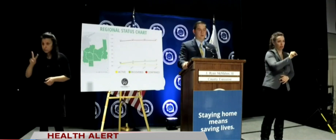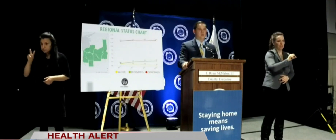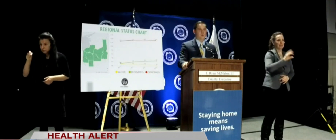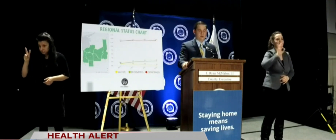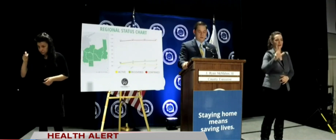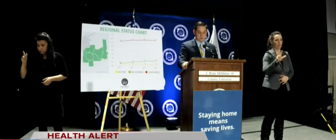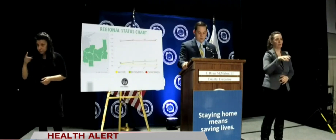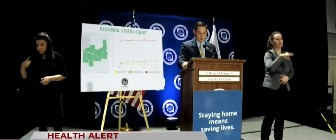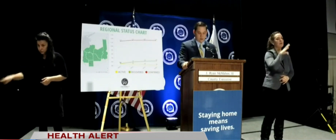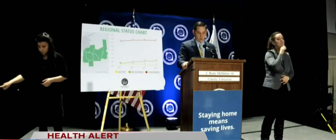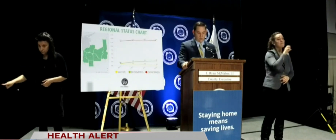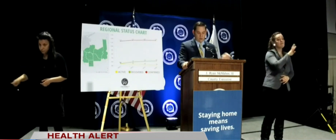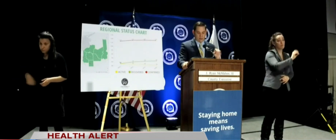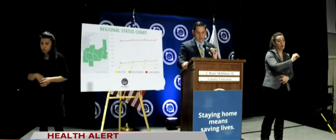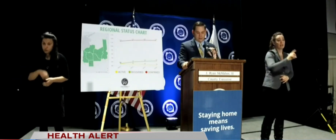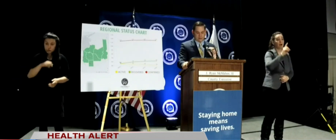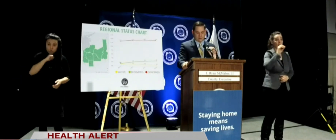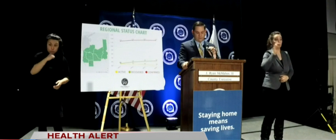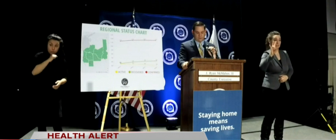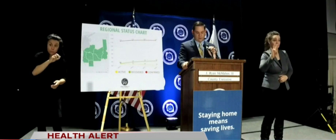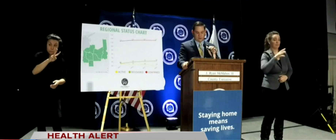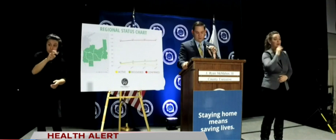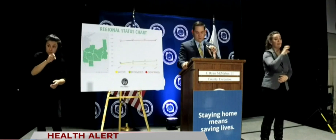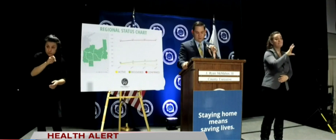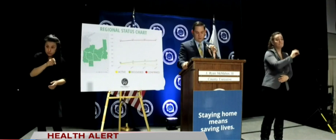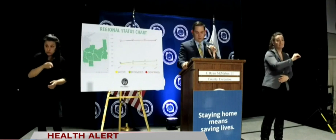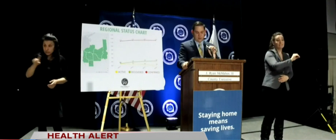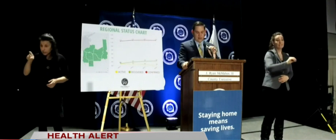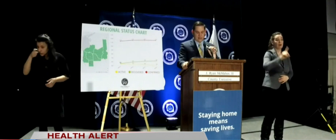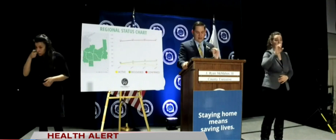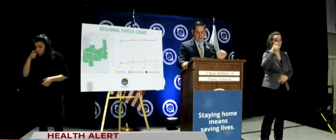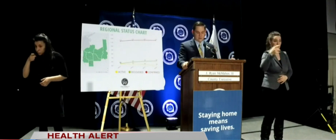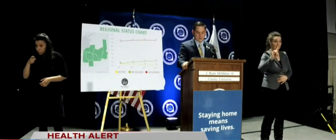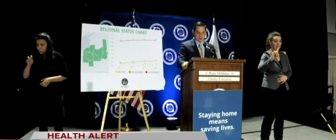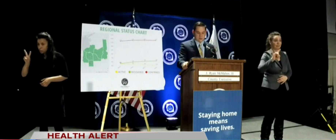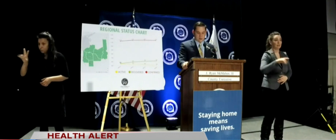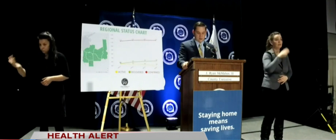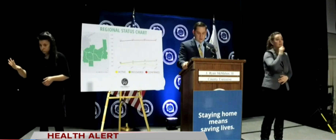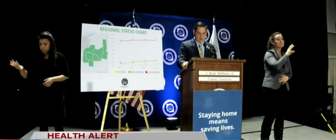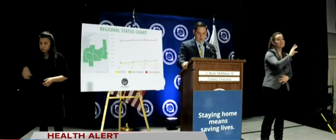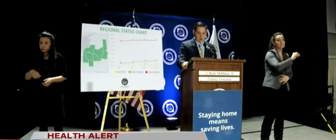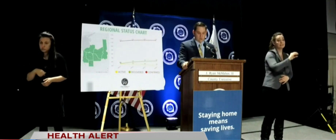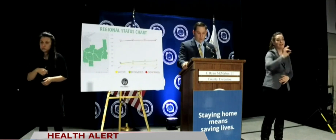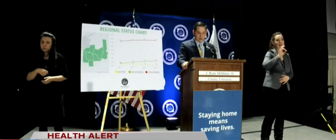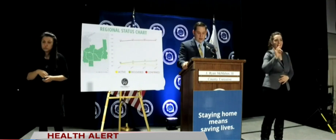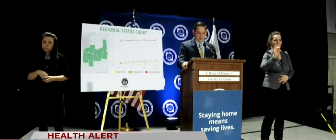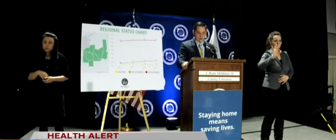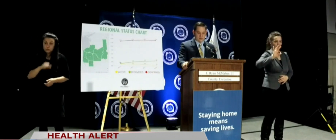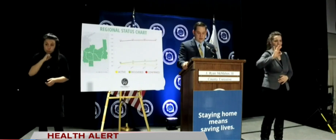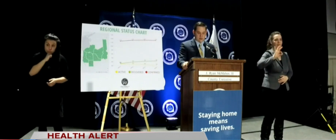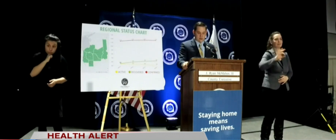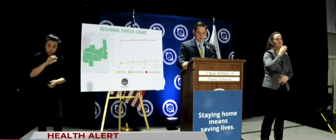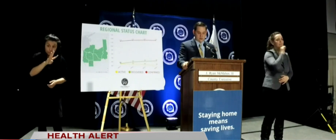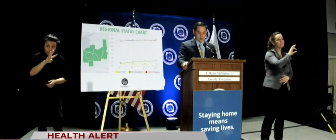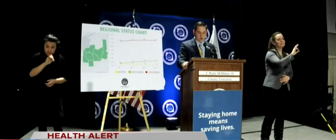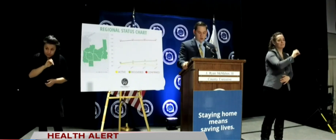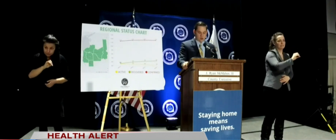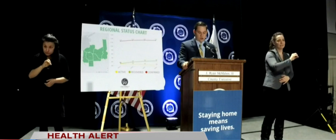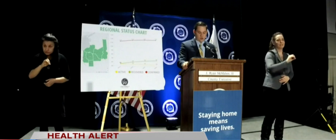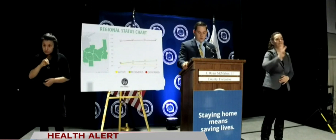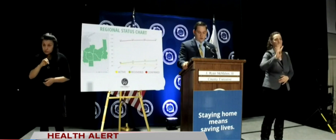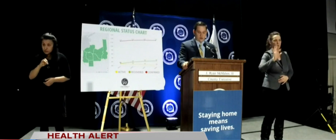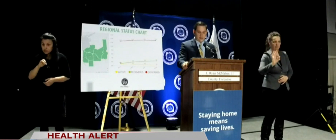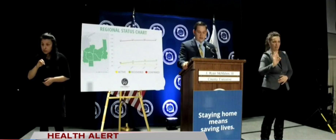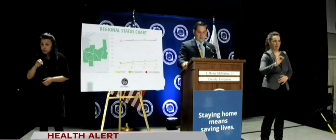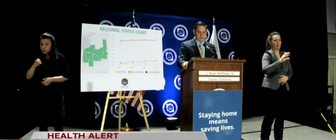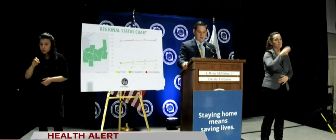107 in their 40s, 118 in their 50s, 89 in their 60s, 49 in their 70s,